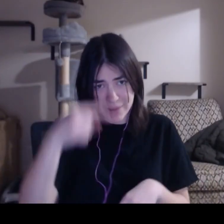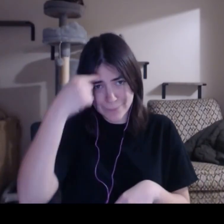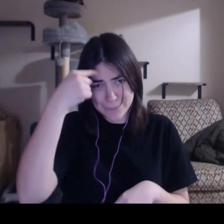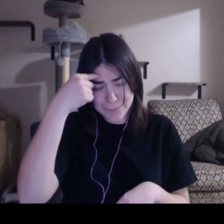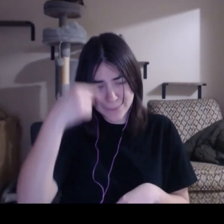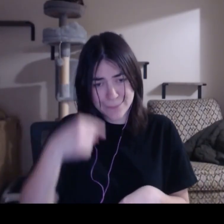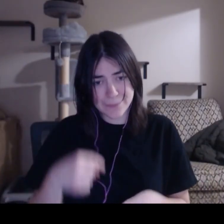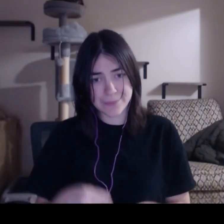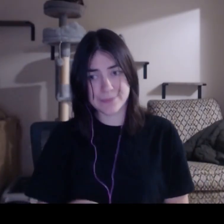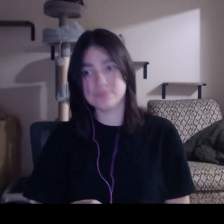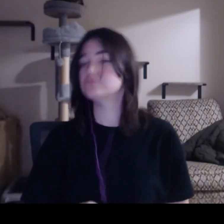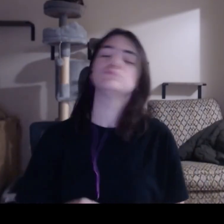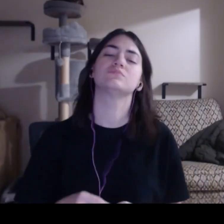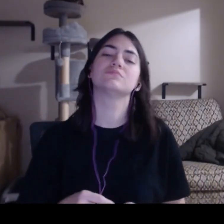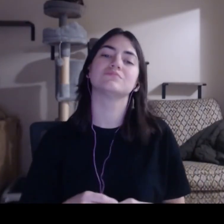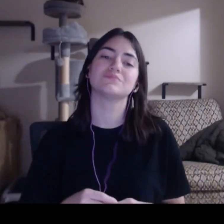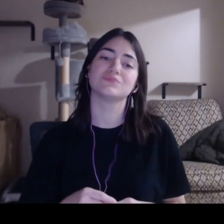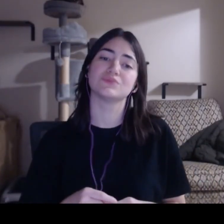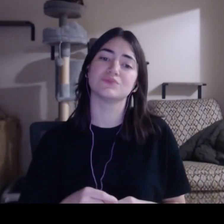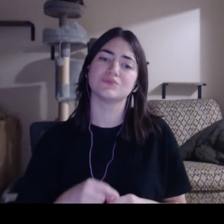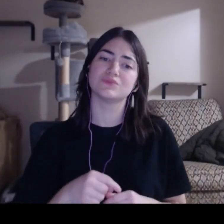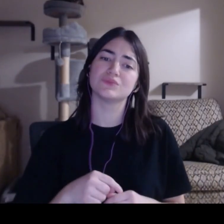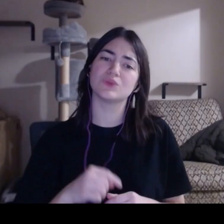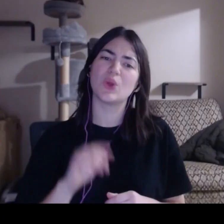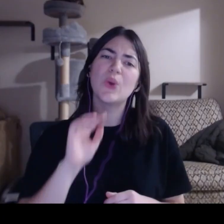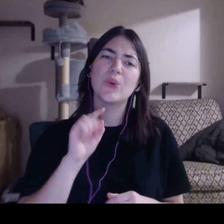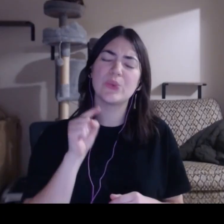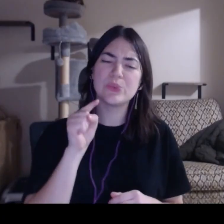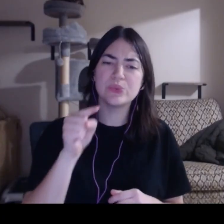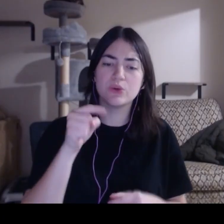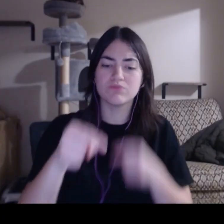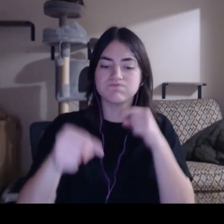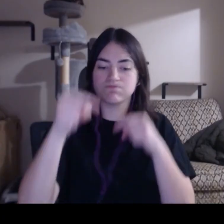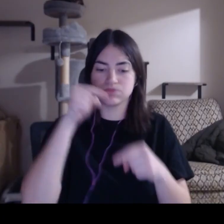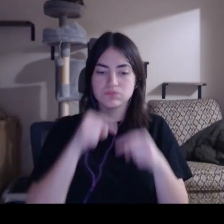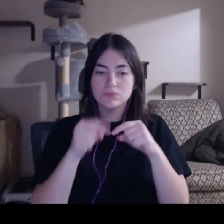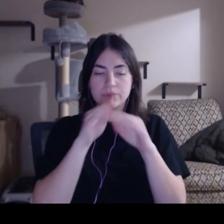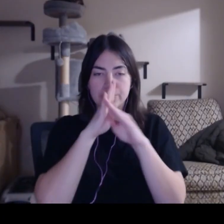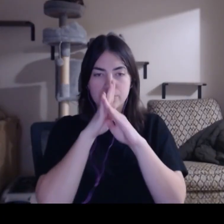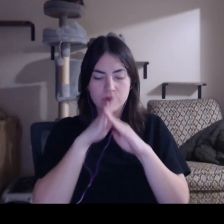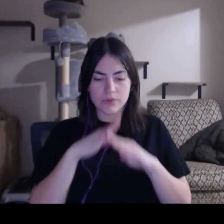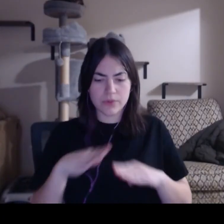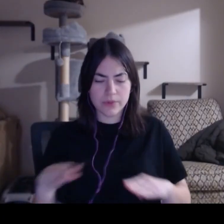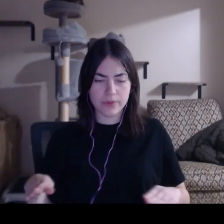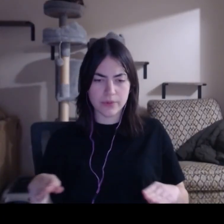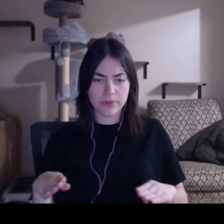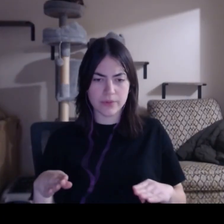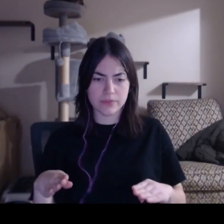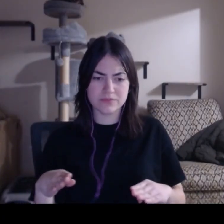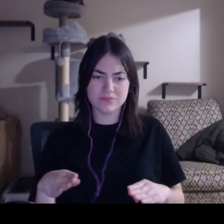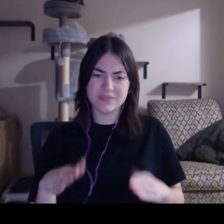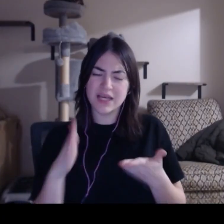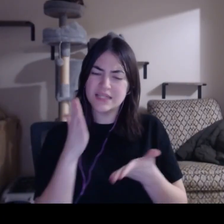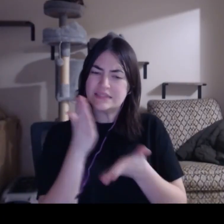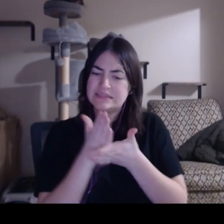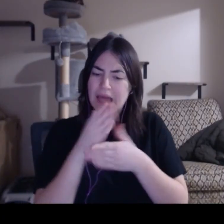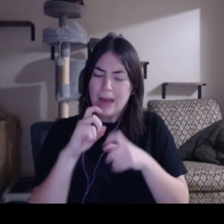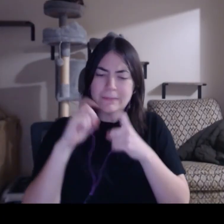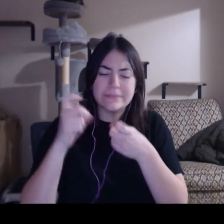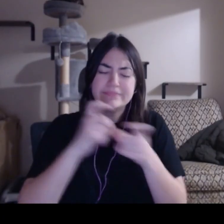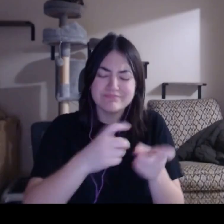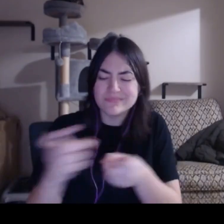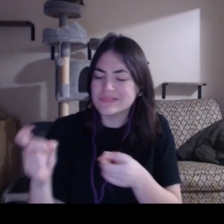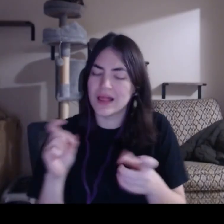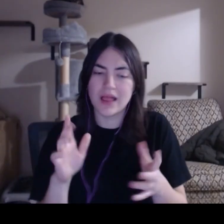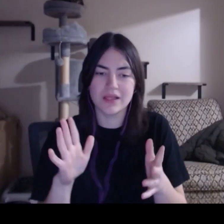back, stop talking, stop giving them stuff, and let them do that reflection is where that's where the money is, if you